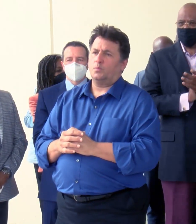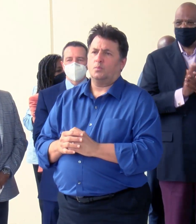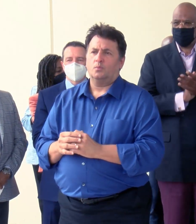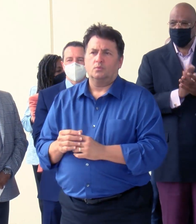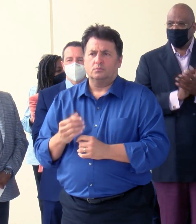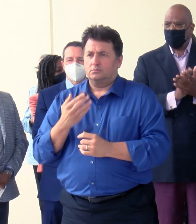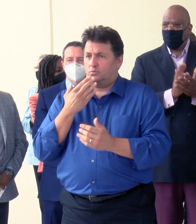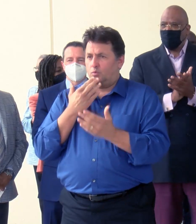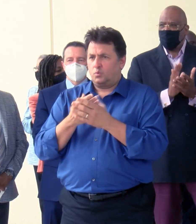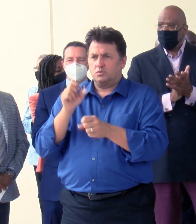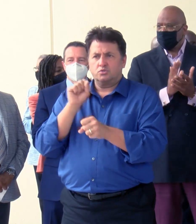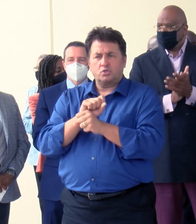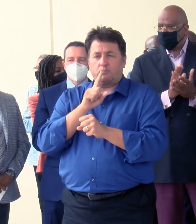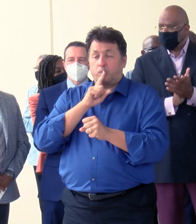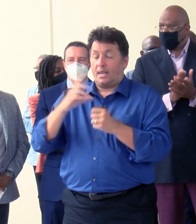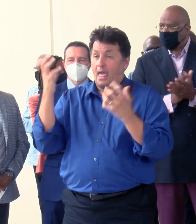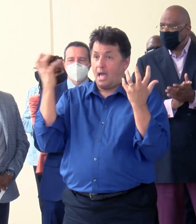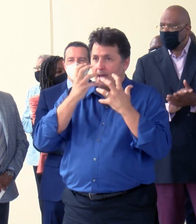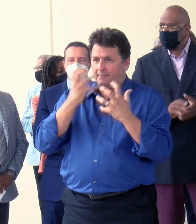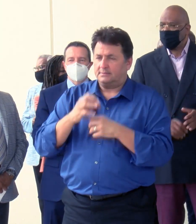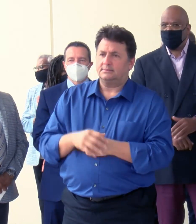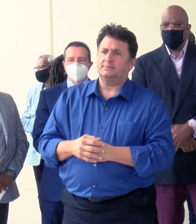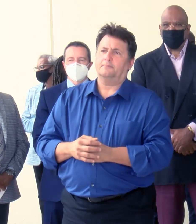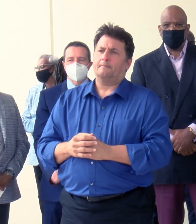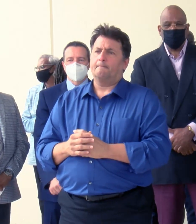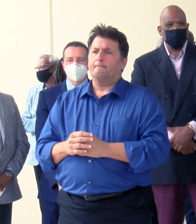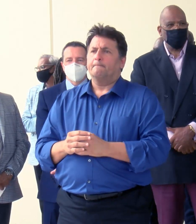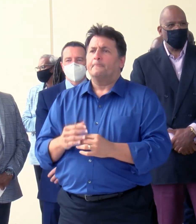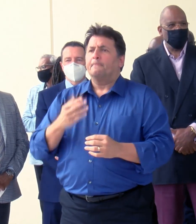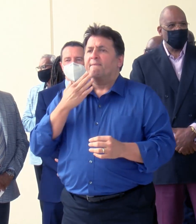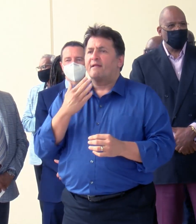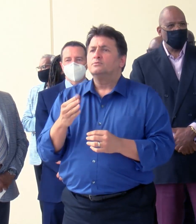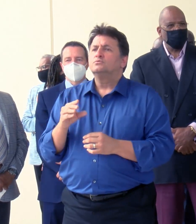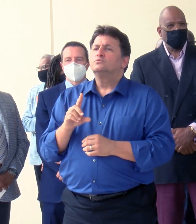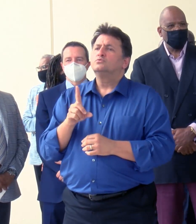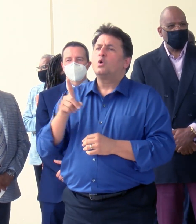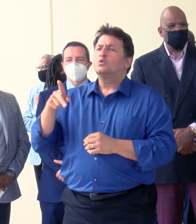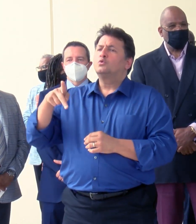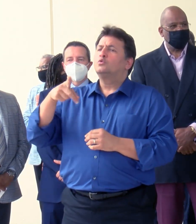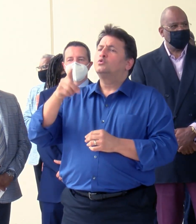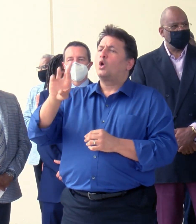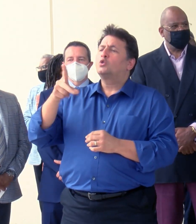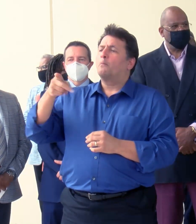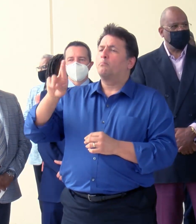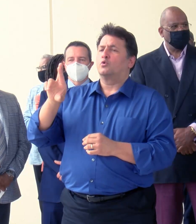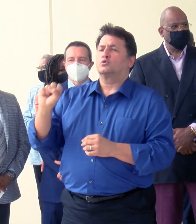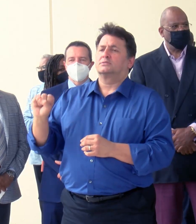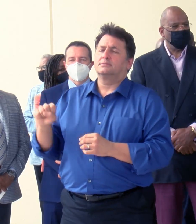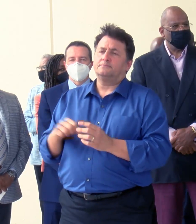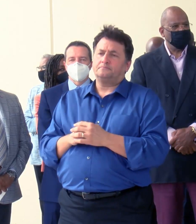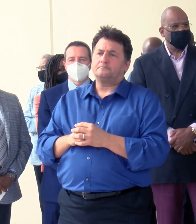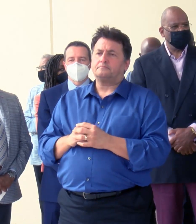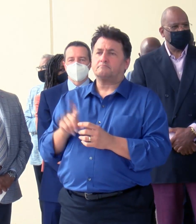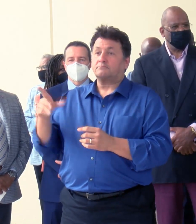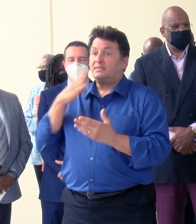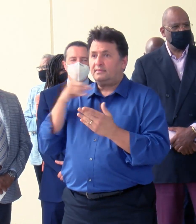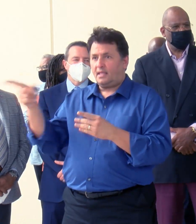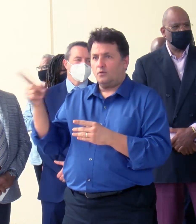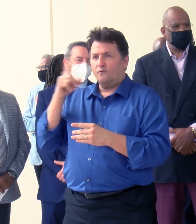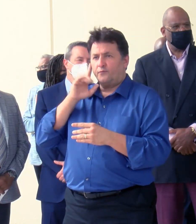yeoman's job. And I want to thank Dr. David Purse, the Chief Medical Officer for the entire City of Houston, for